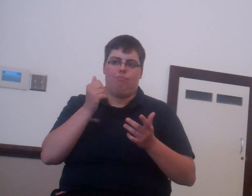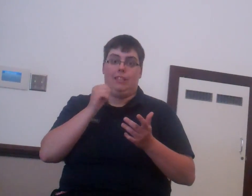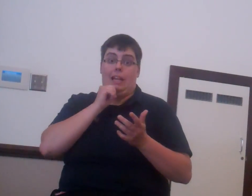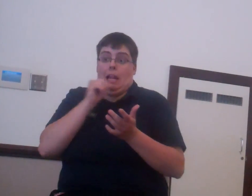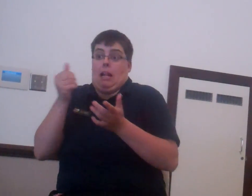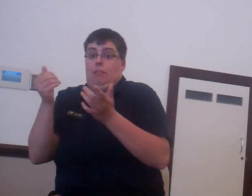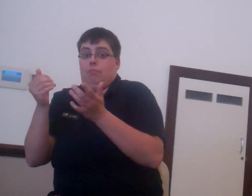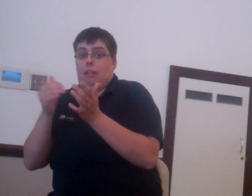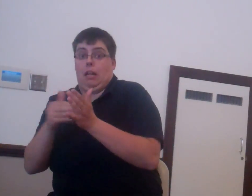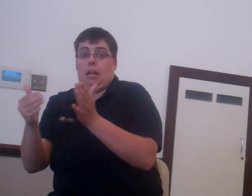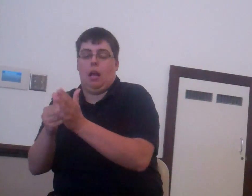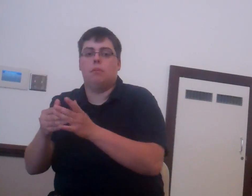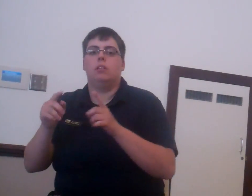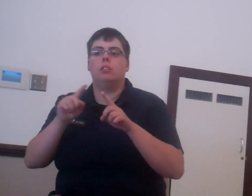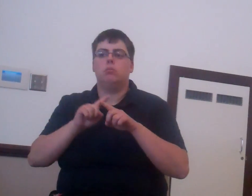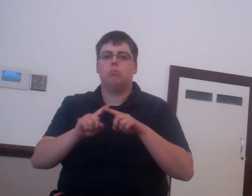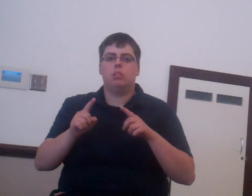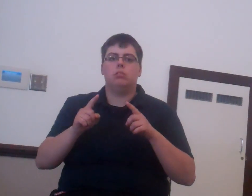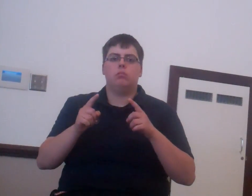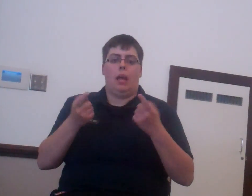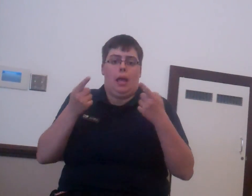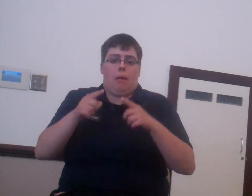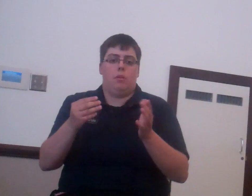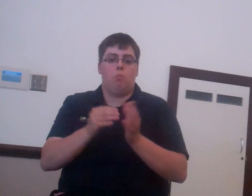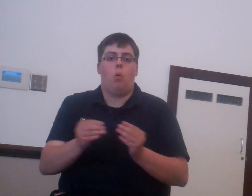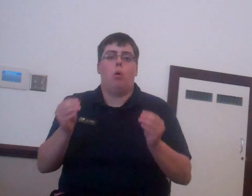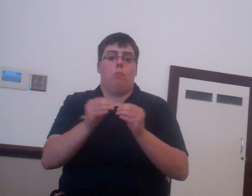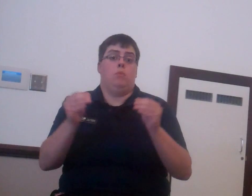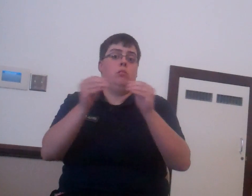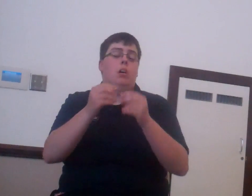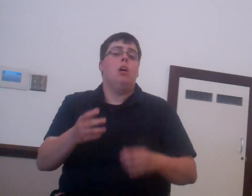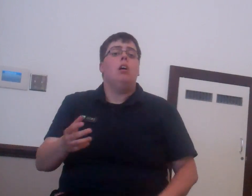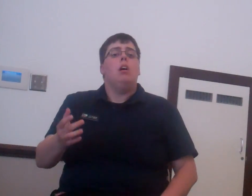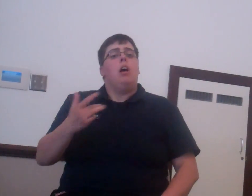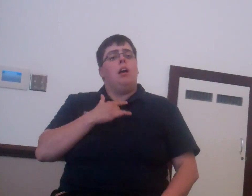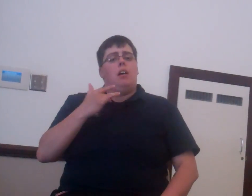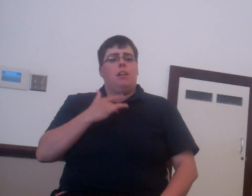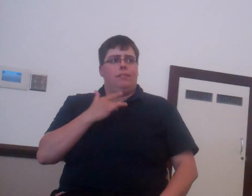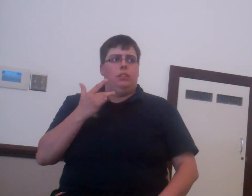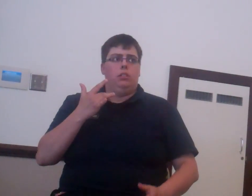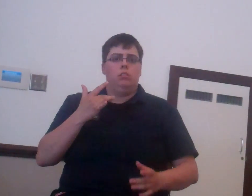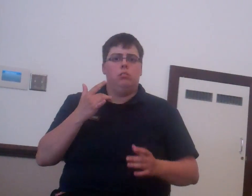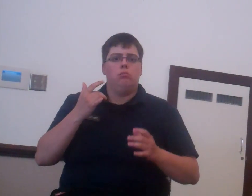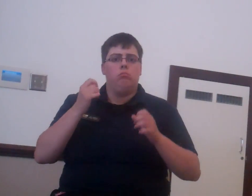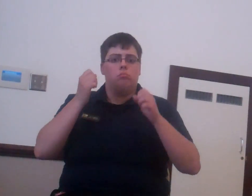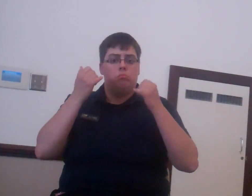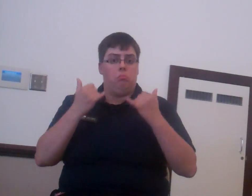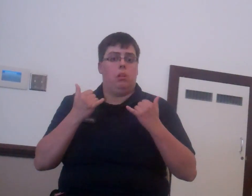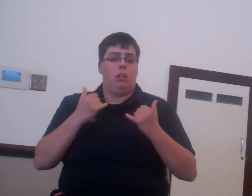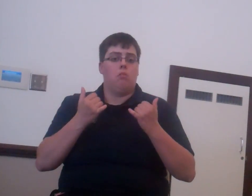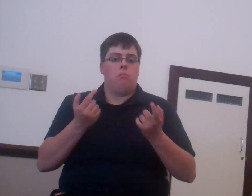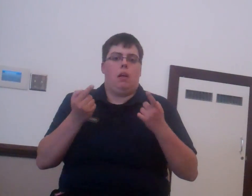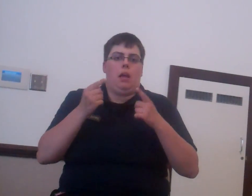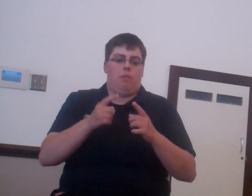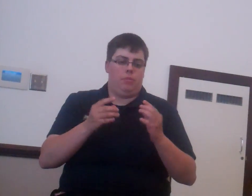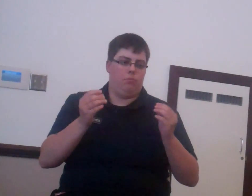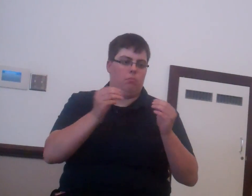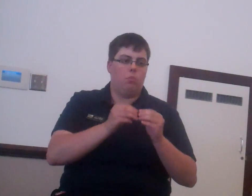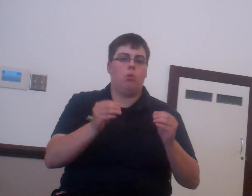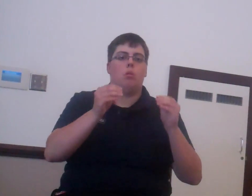to interact with when you're at work, but I think it's relatively common for people. But I also think that's a really good